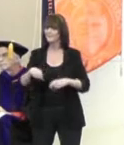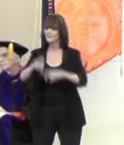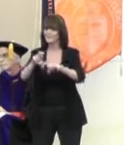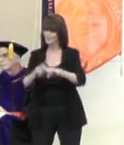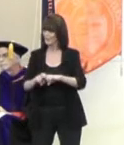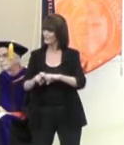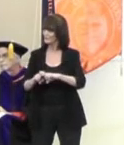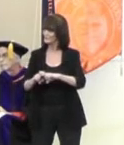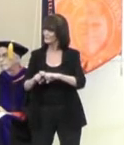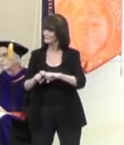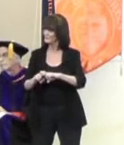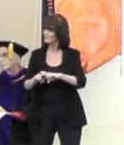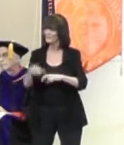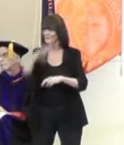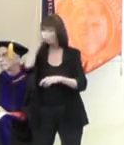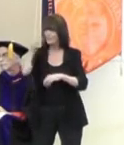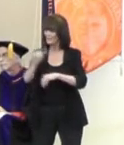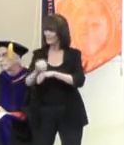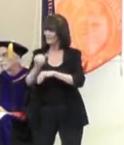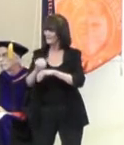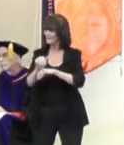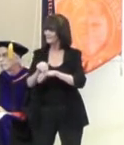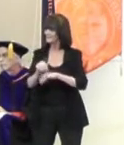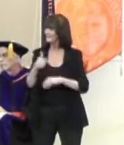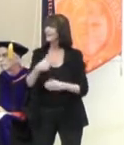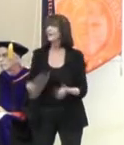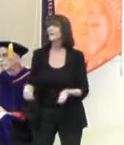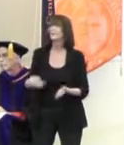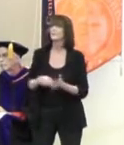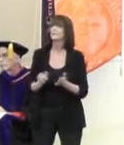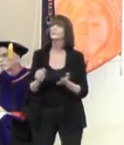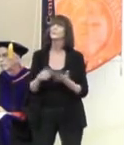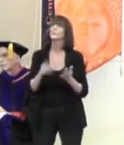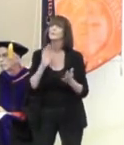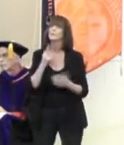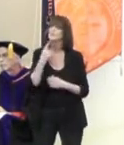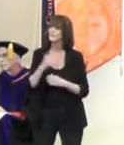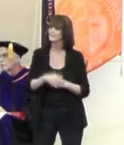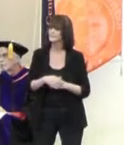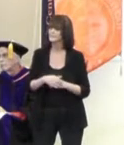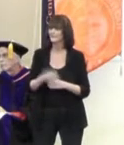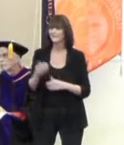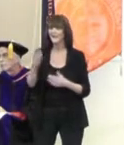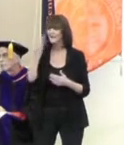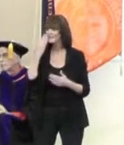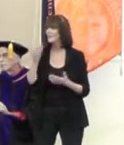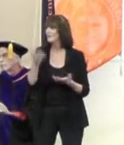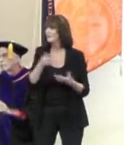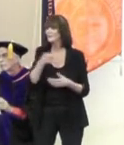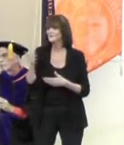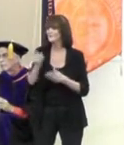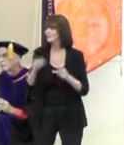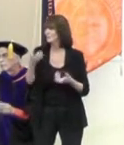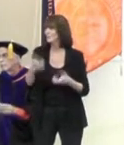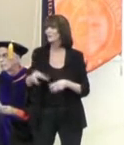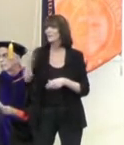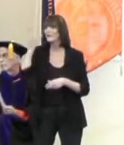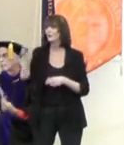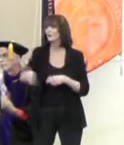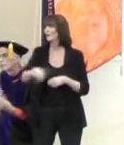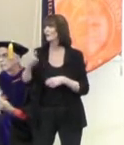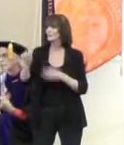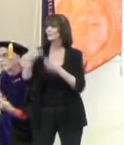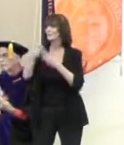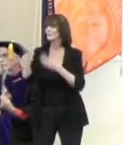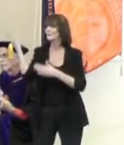a summer night, and I got up and I thought, oh, what am I going to say? Last thing they want to do is hear another commencement speech, but I'm here and I'm